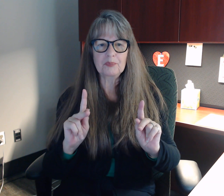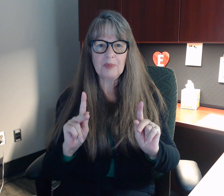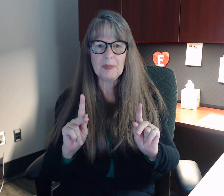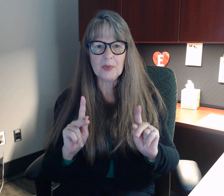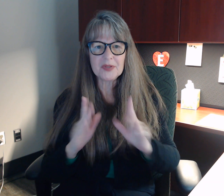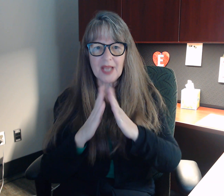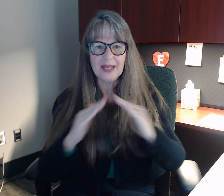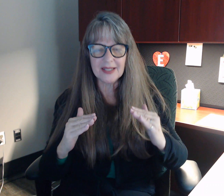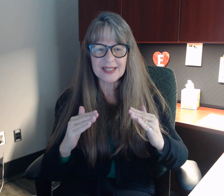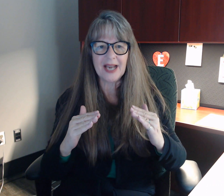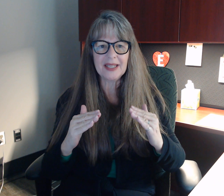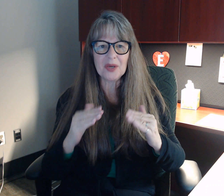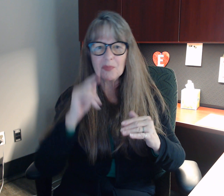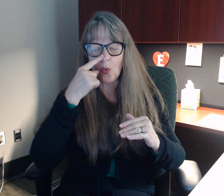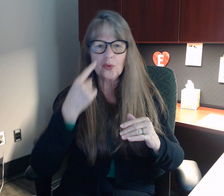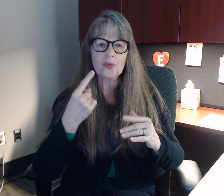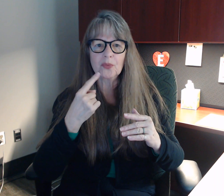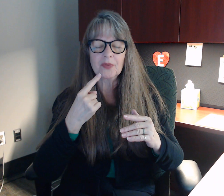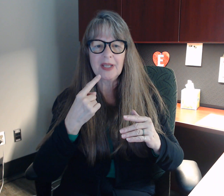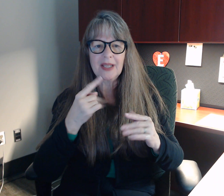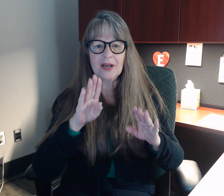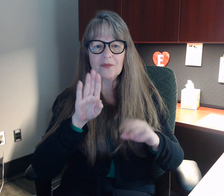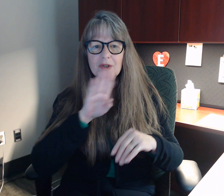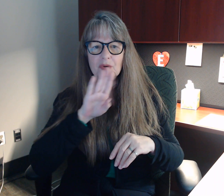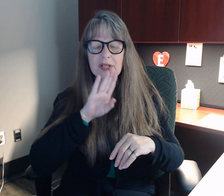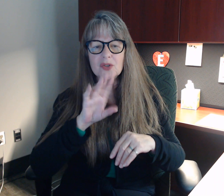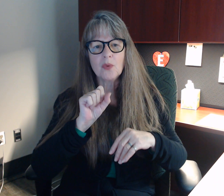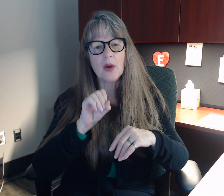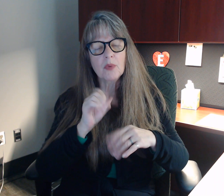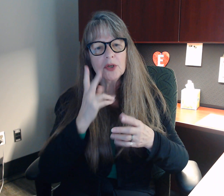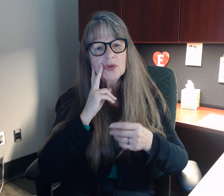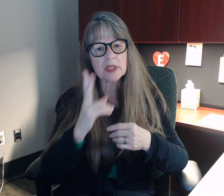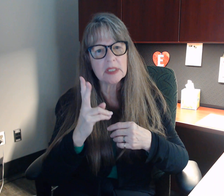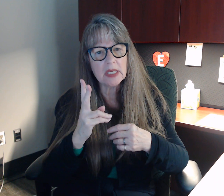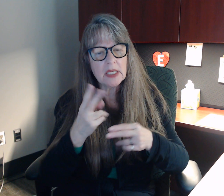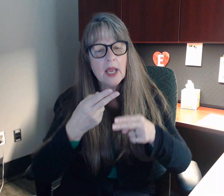people with silence kind of get bored, or they get kind of frustrated. So I wanted you to see